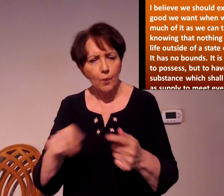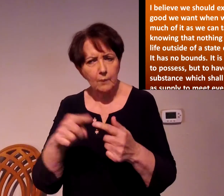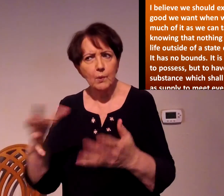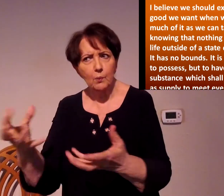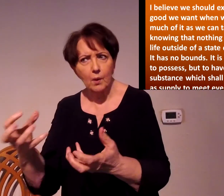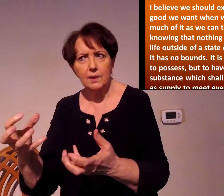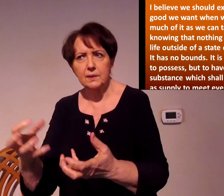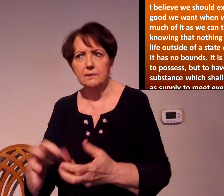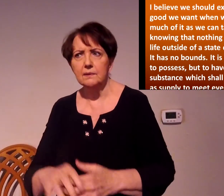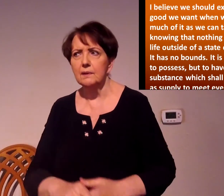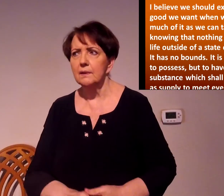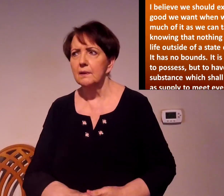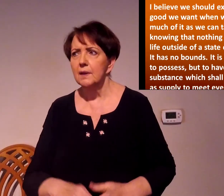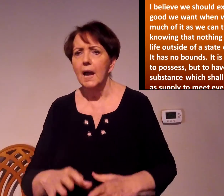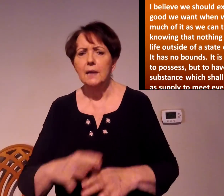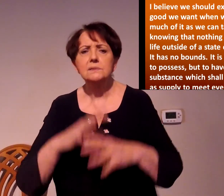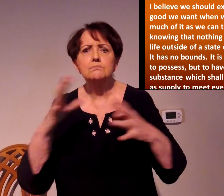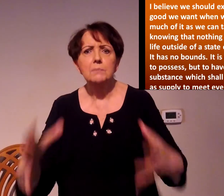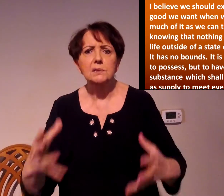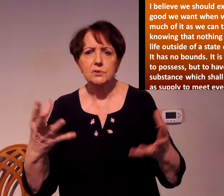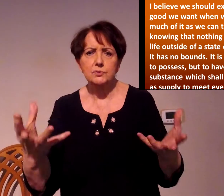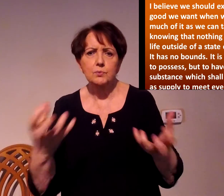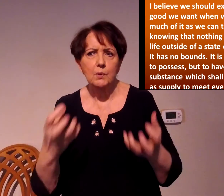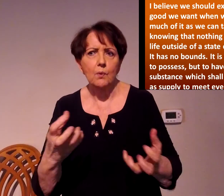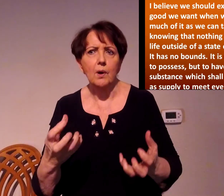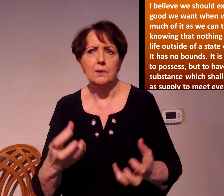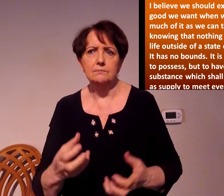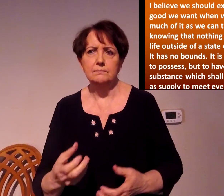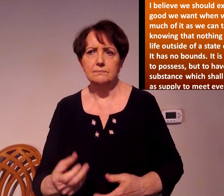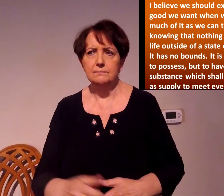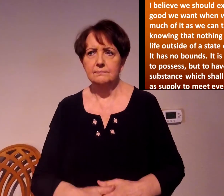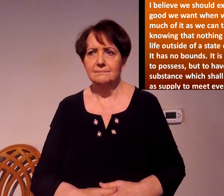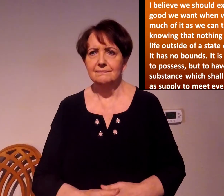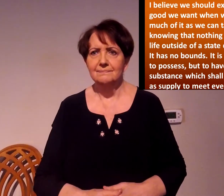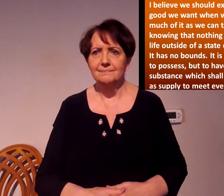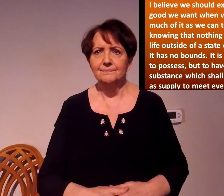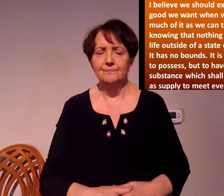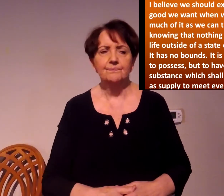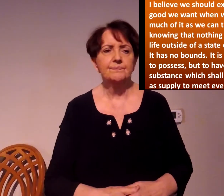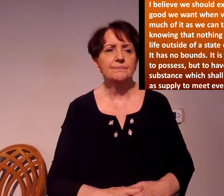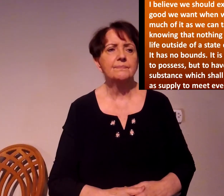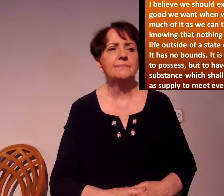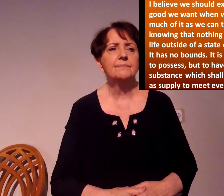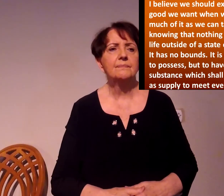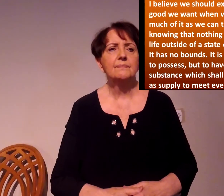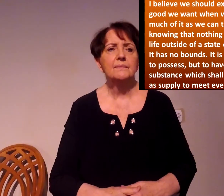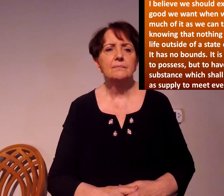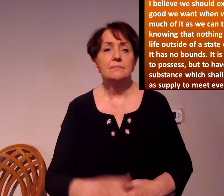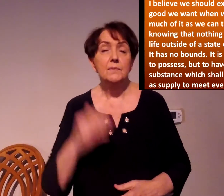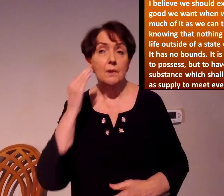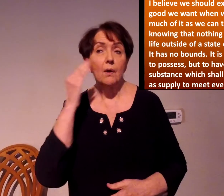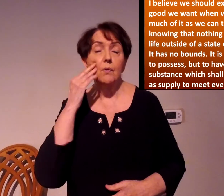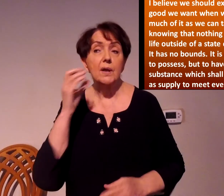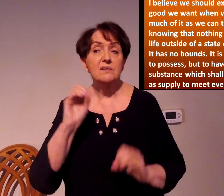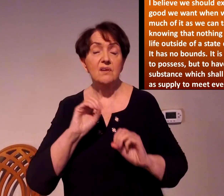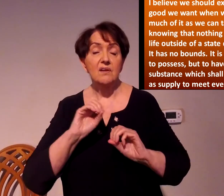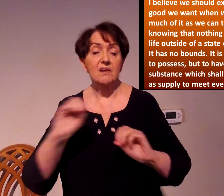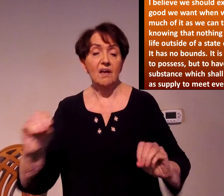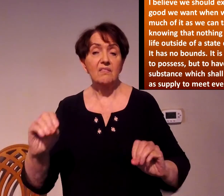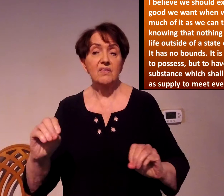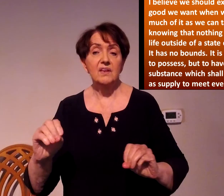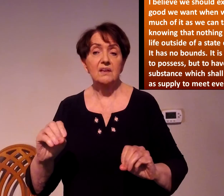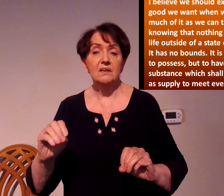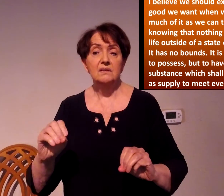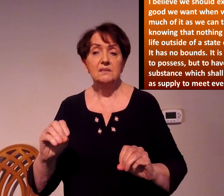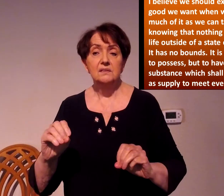it, and as much of it as we can take and use. Knowing that nothing is stored up in this